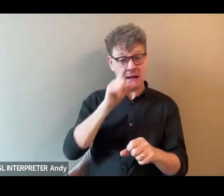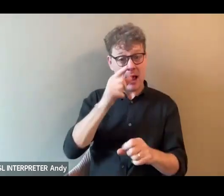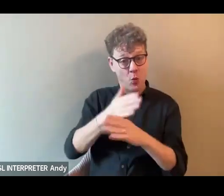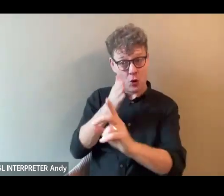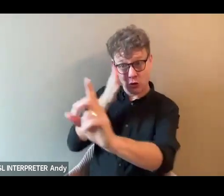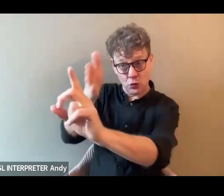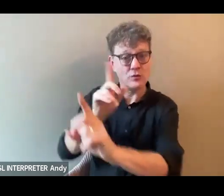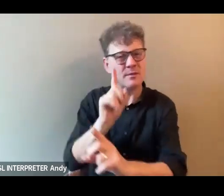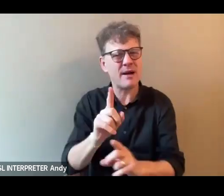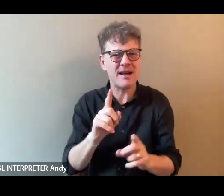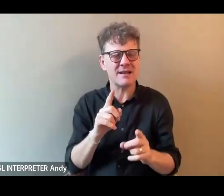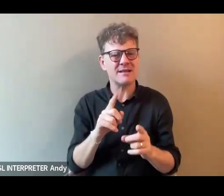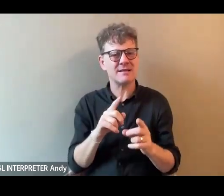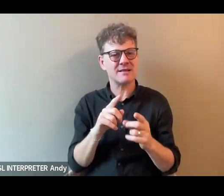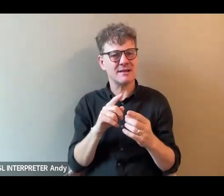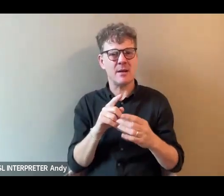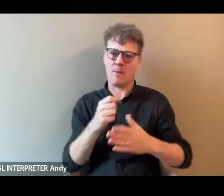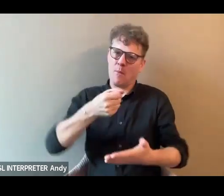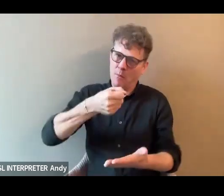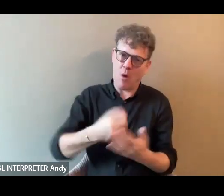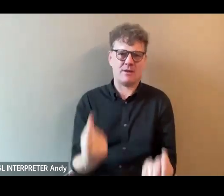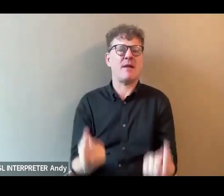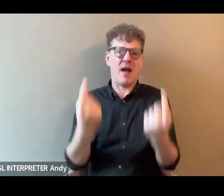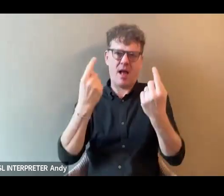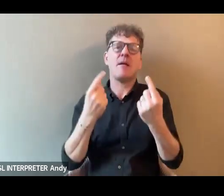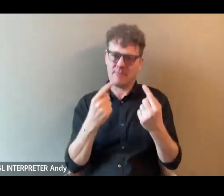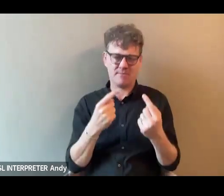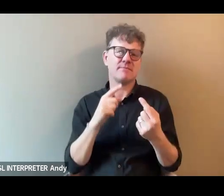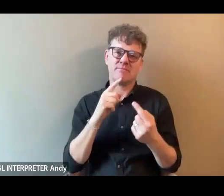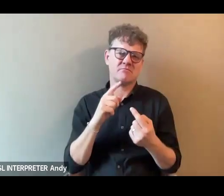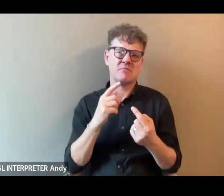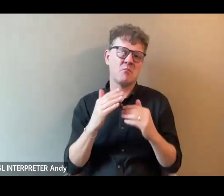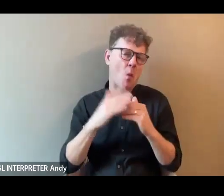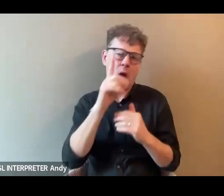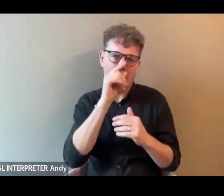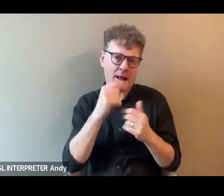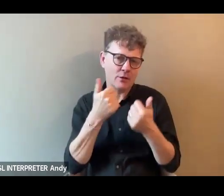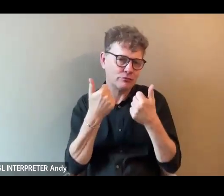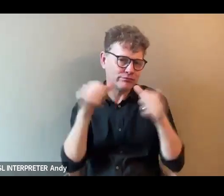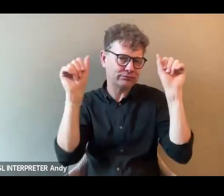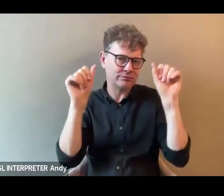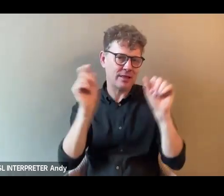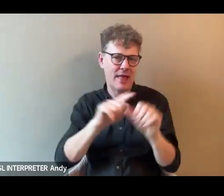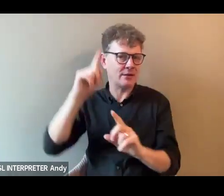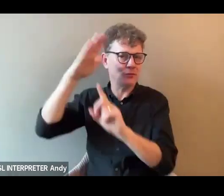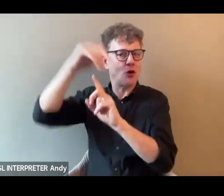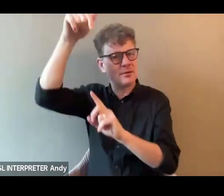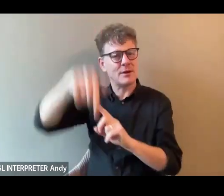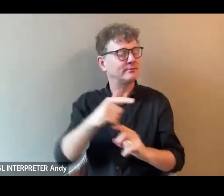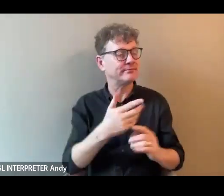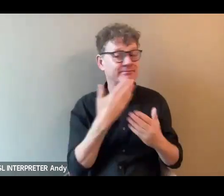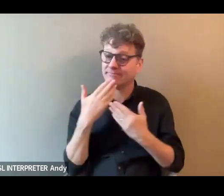more likely to work towards it from the bottom up than we are from the top down. Thank you, Keith. Okay, over to you, James.